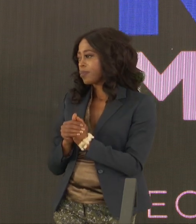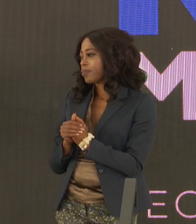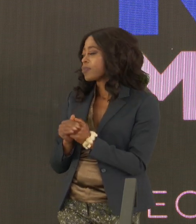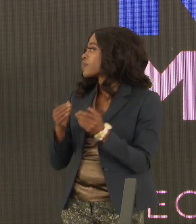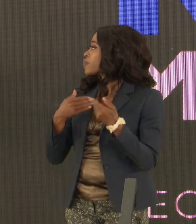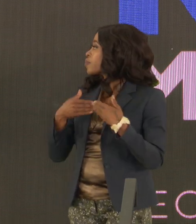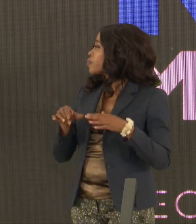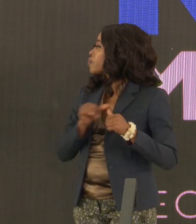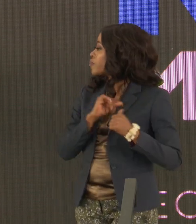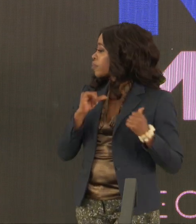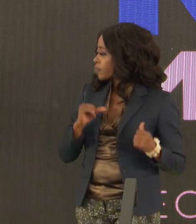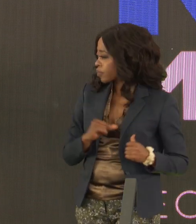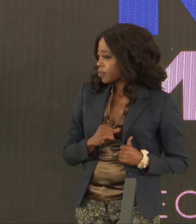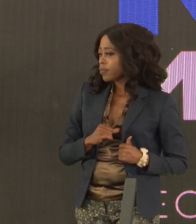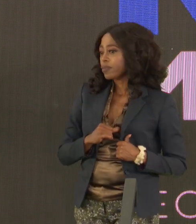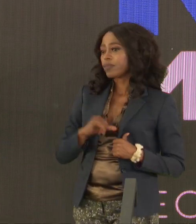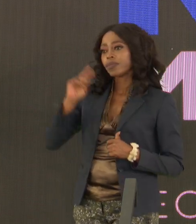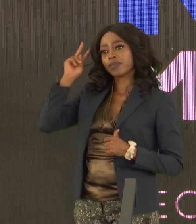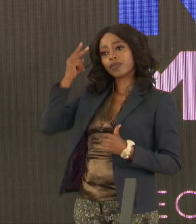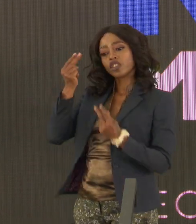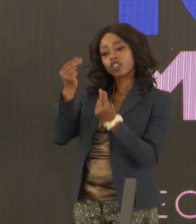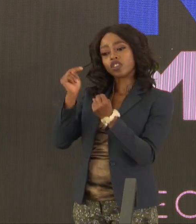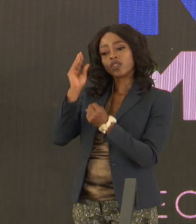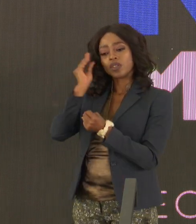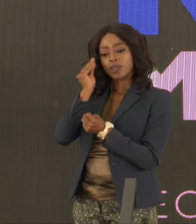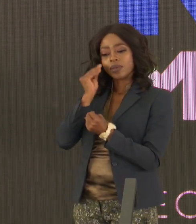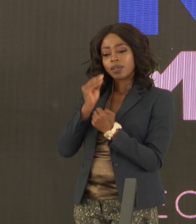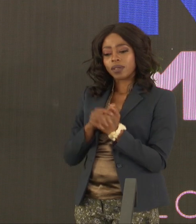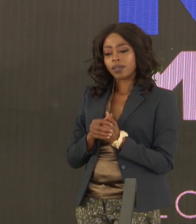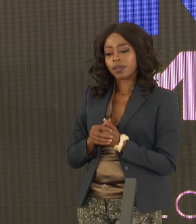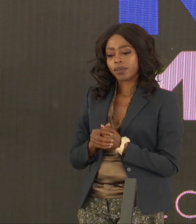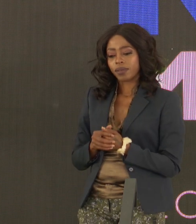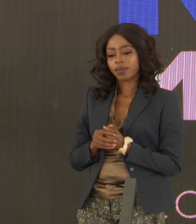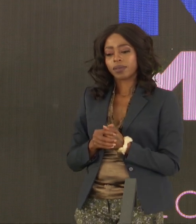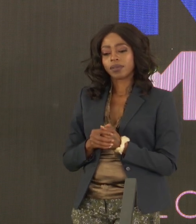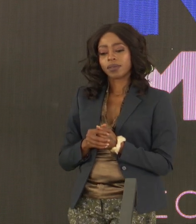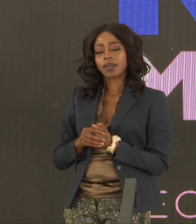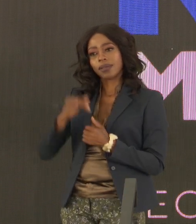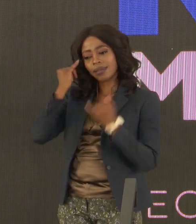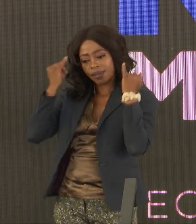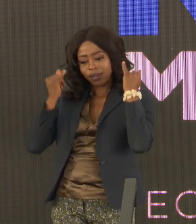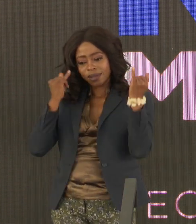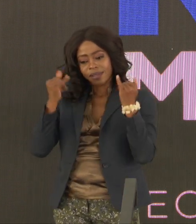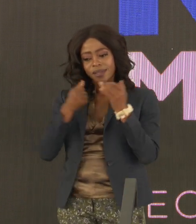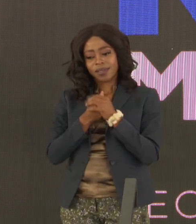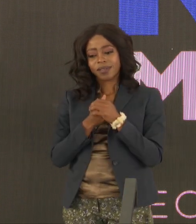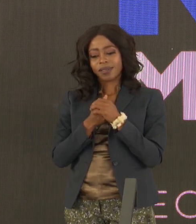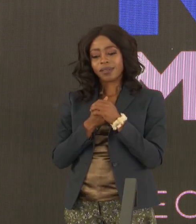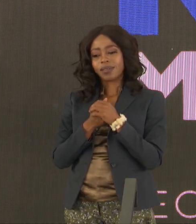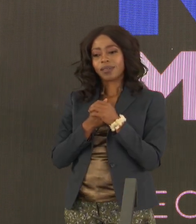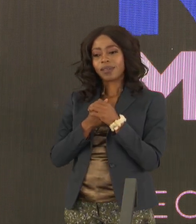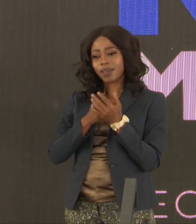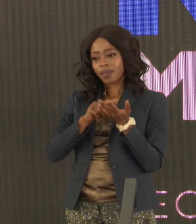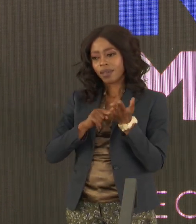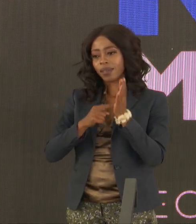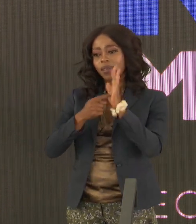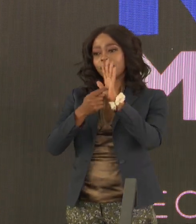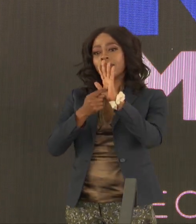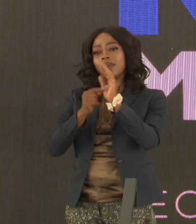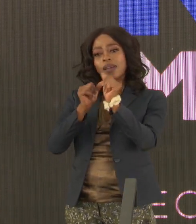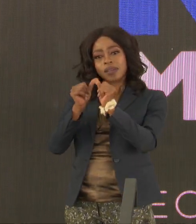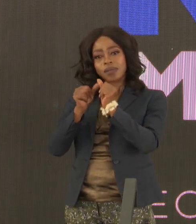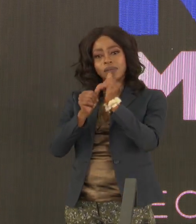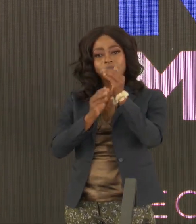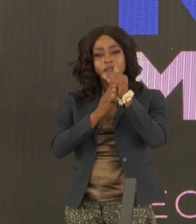our hearts and minds to new experiences and ideas, and emerge as better